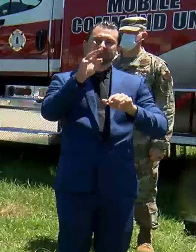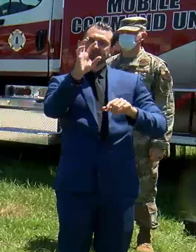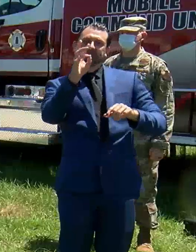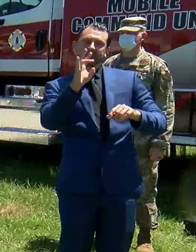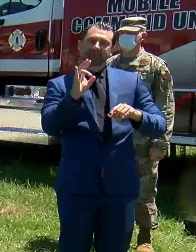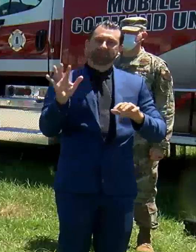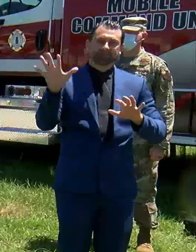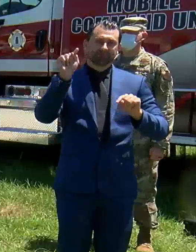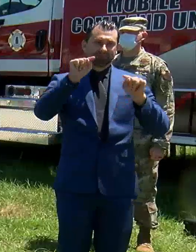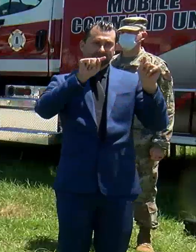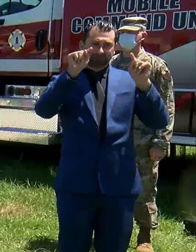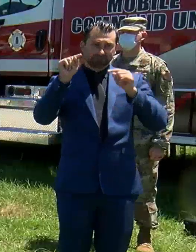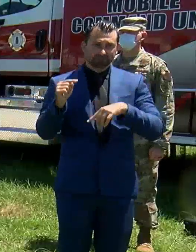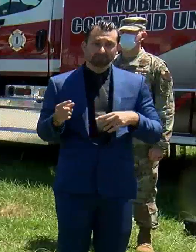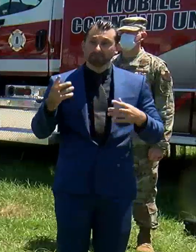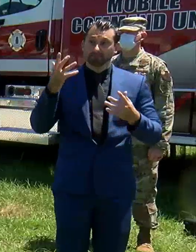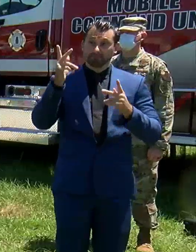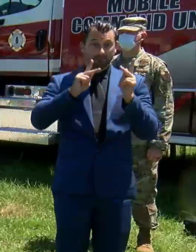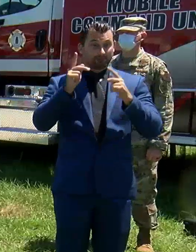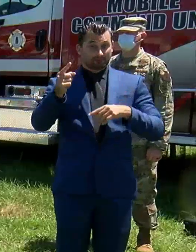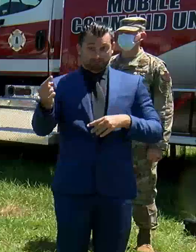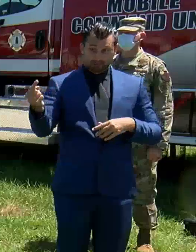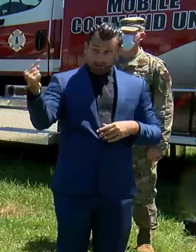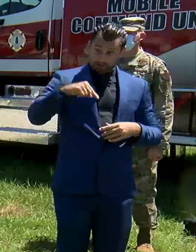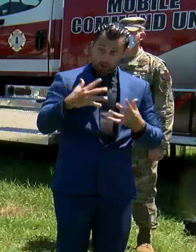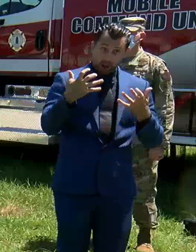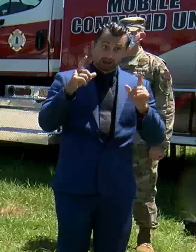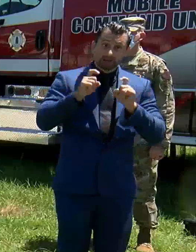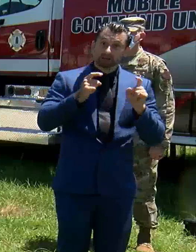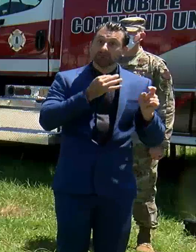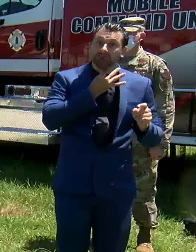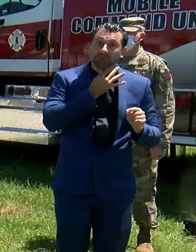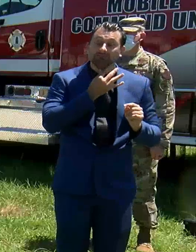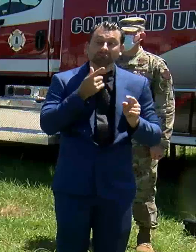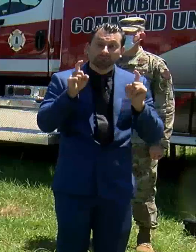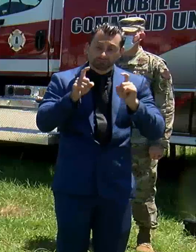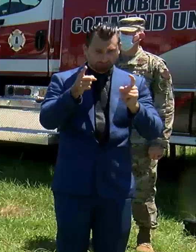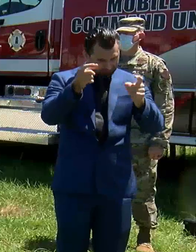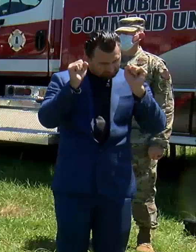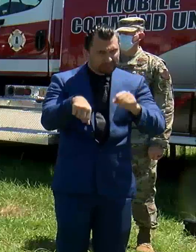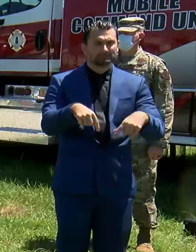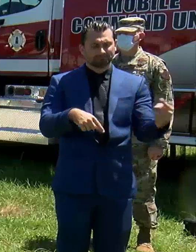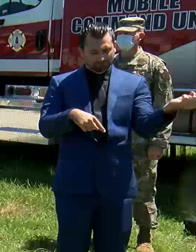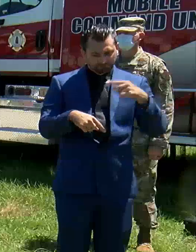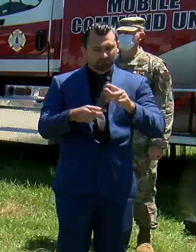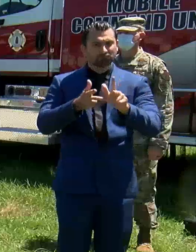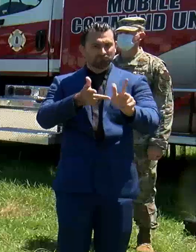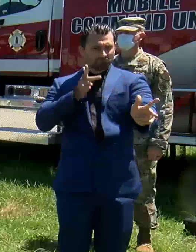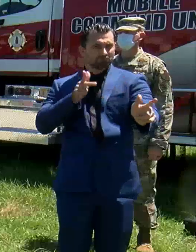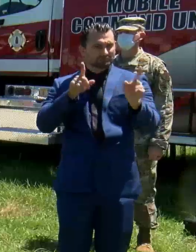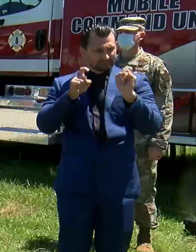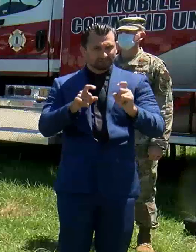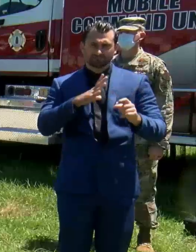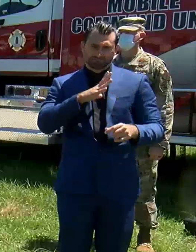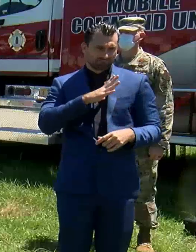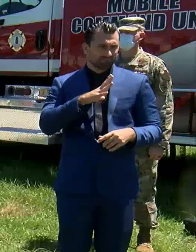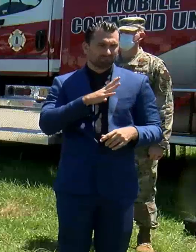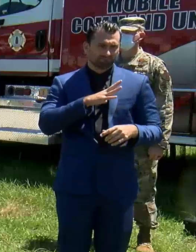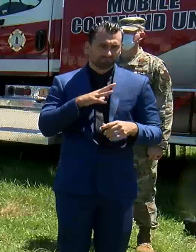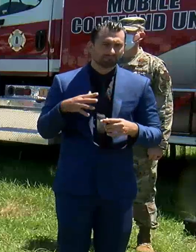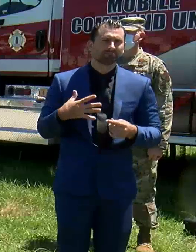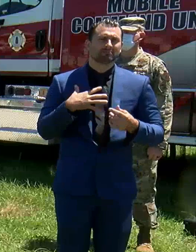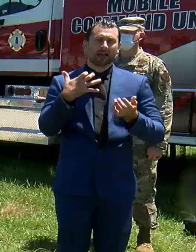test, that they can get a test. The governor obviously addressed that we're going to get the antibody tests out, not just to